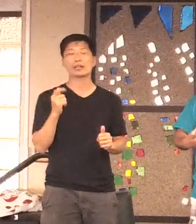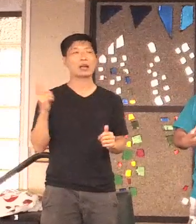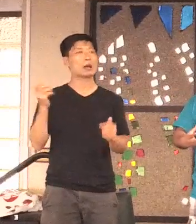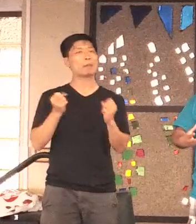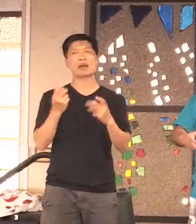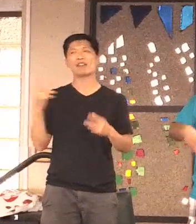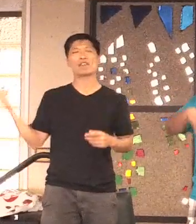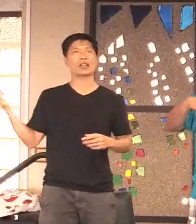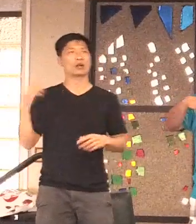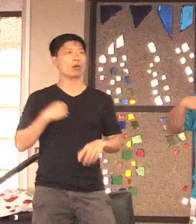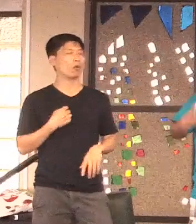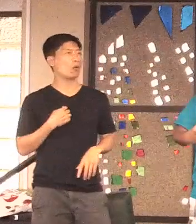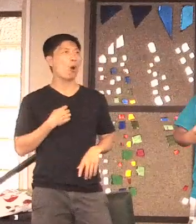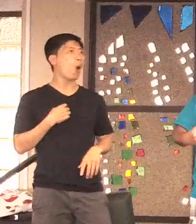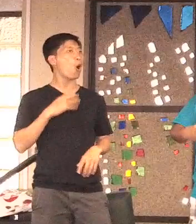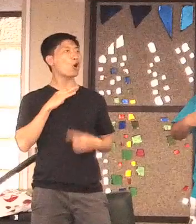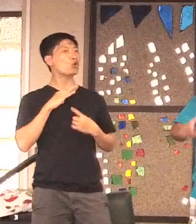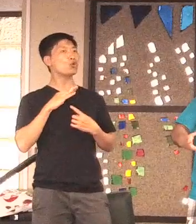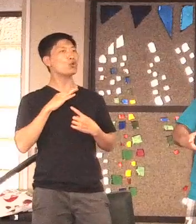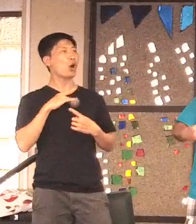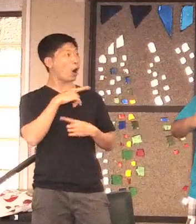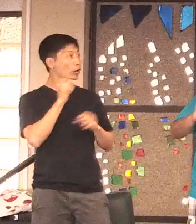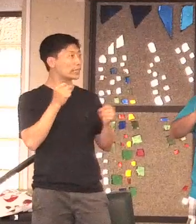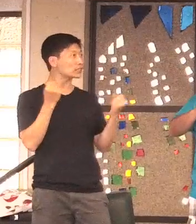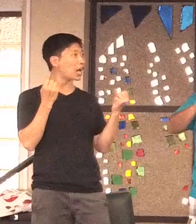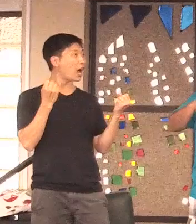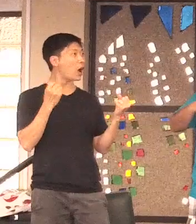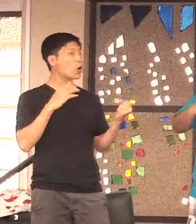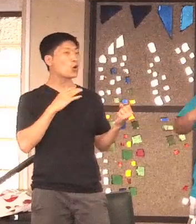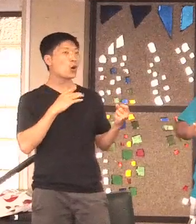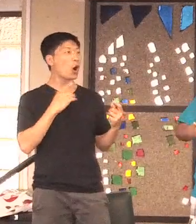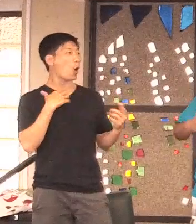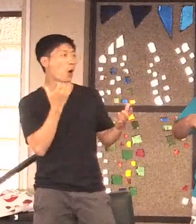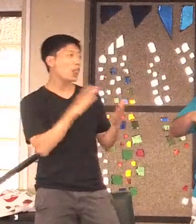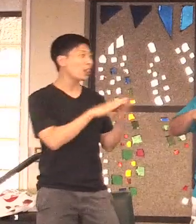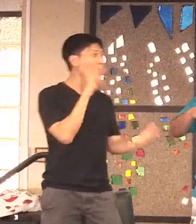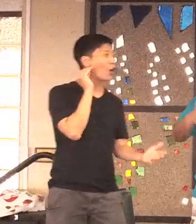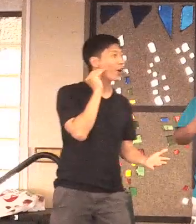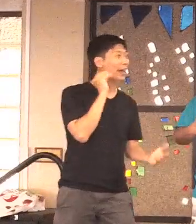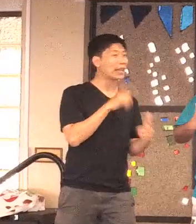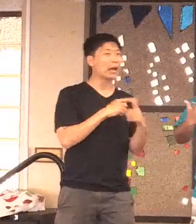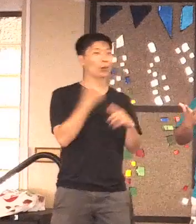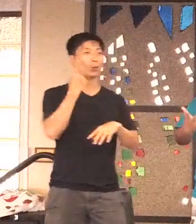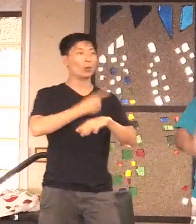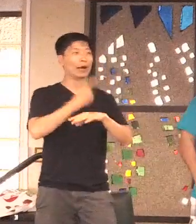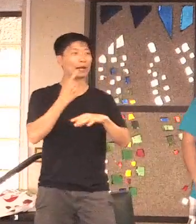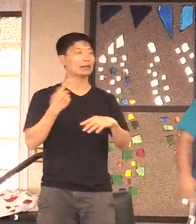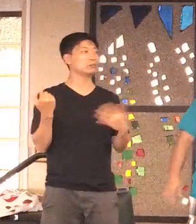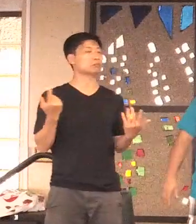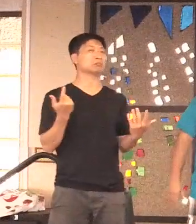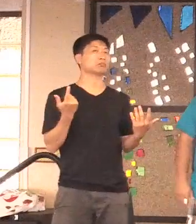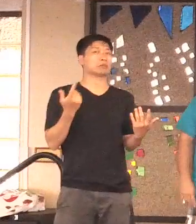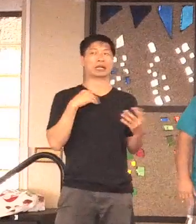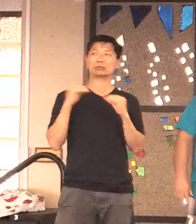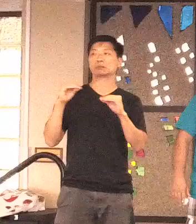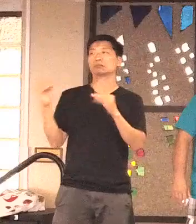novelty. Like, they think, oh, cool, you can sign. And then they want to learn to sign. And then, like, after a day, it's like not a big deal